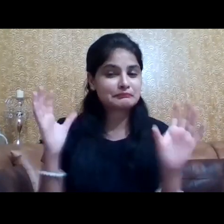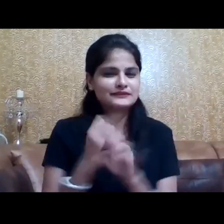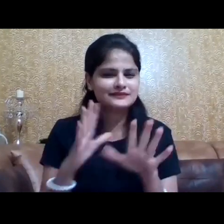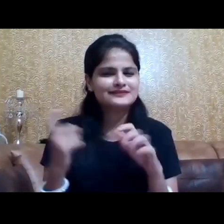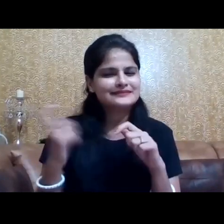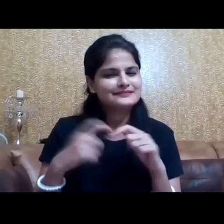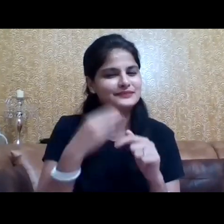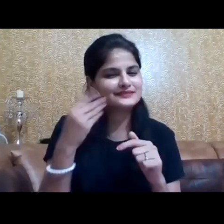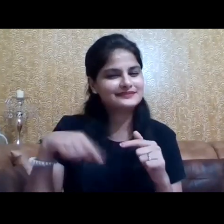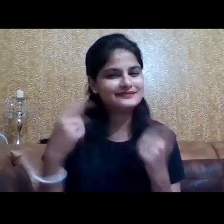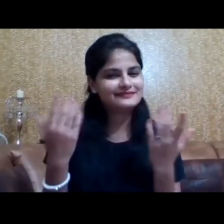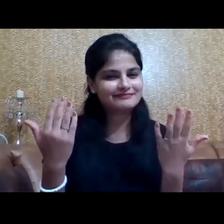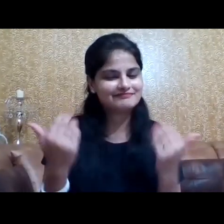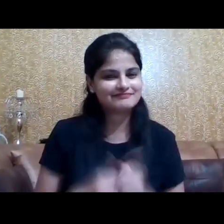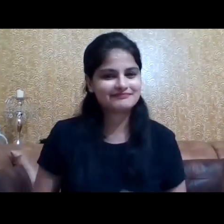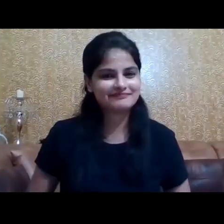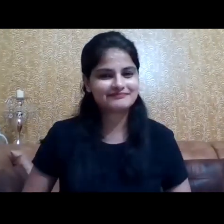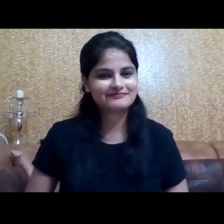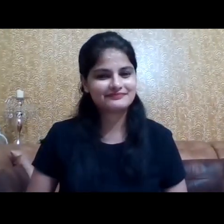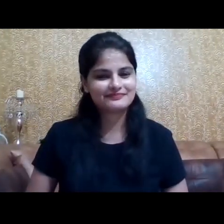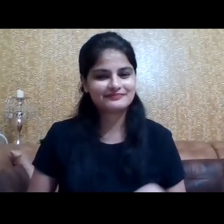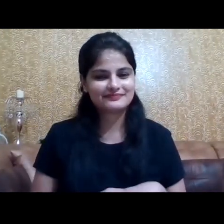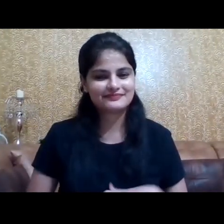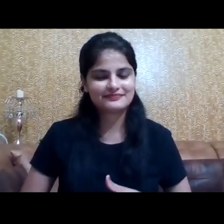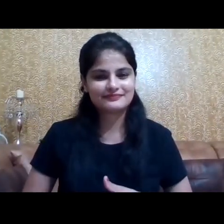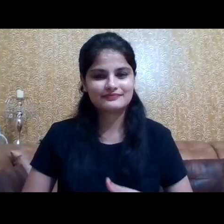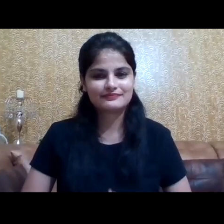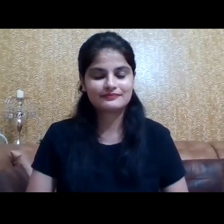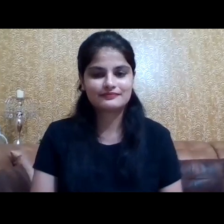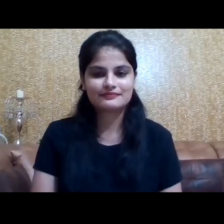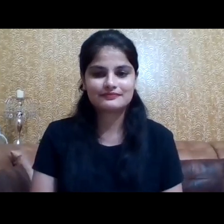Come on, get answering, please.